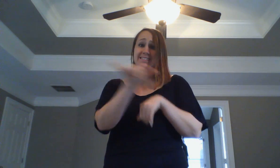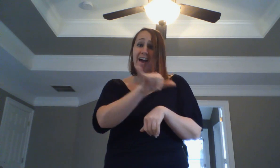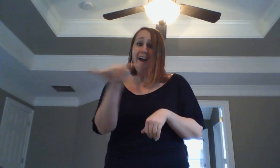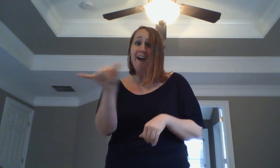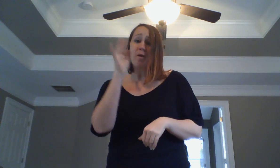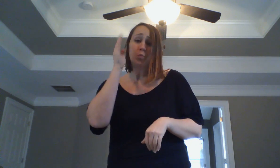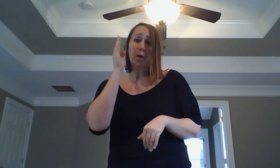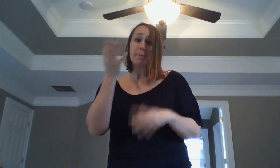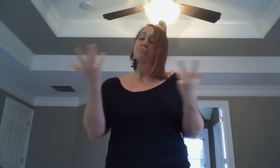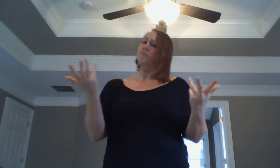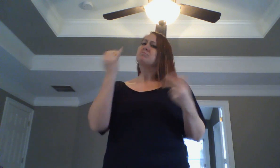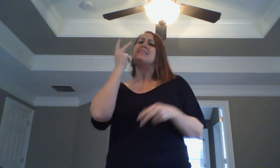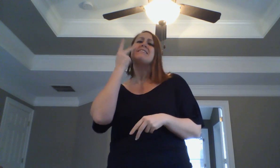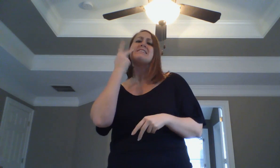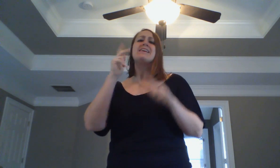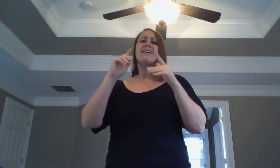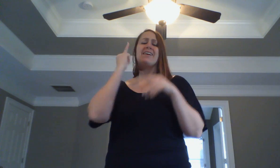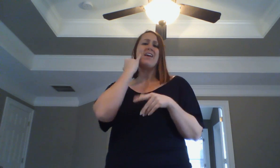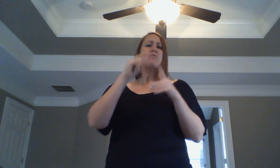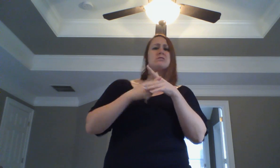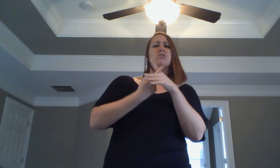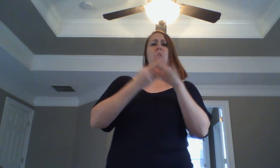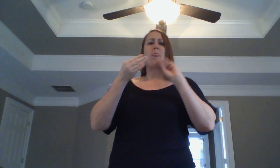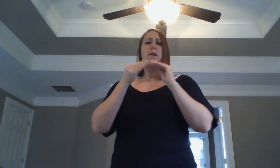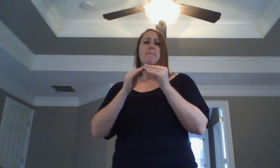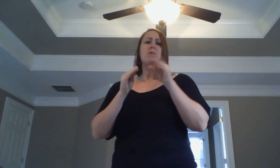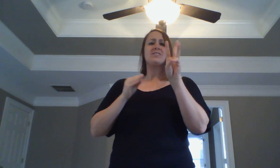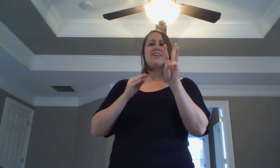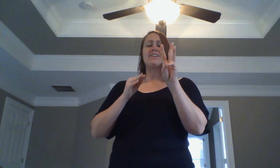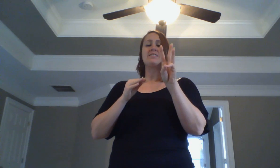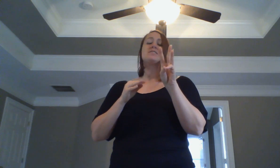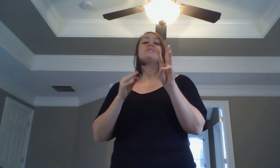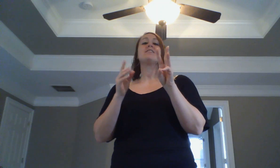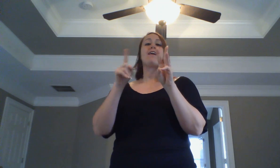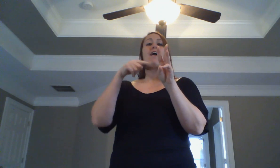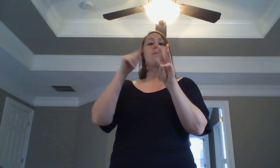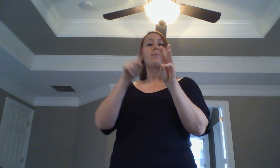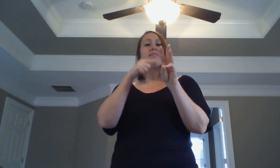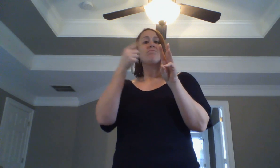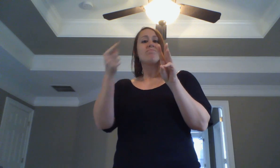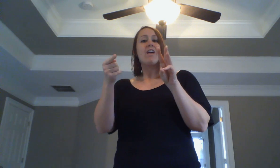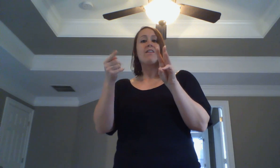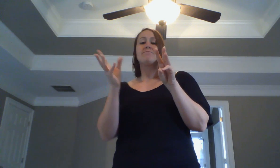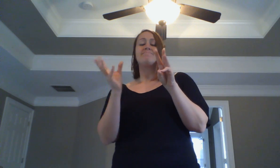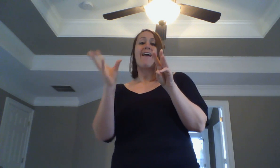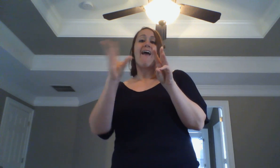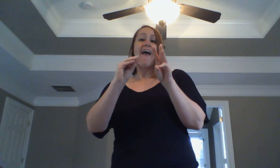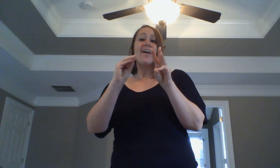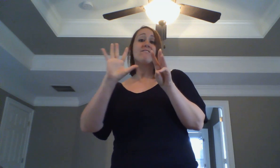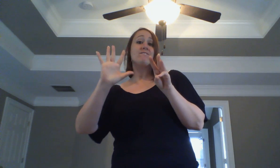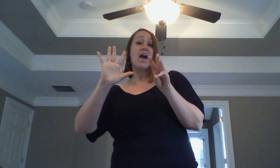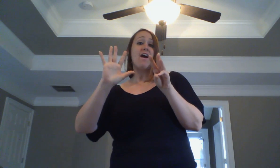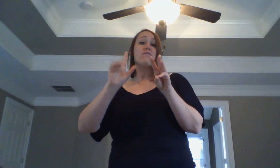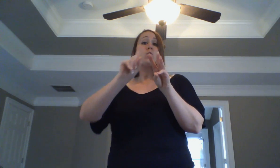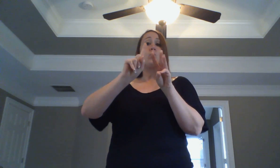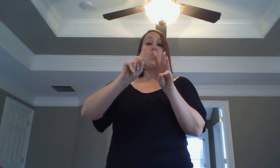start at 6, right? Ignore the yellow for now and add 5 to it. 1, 2,